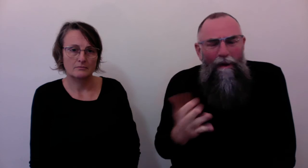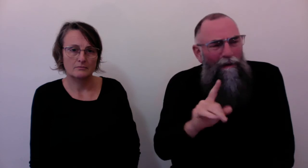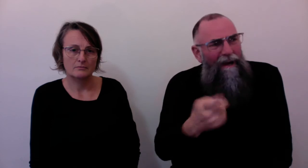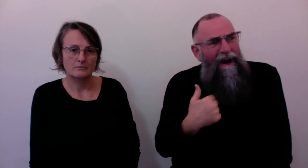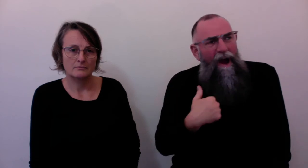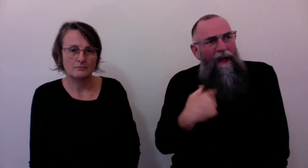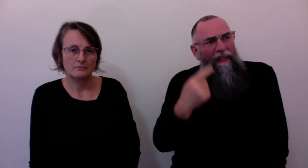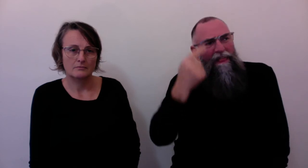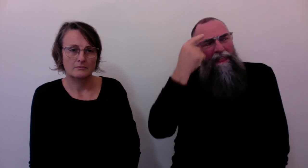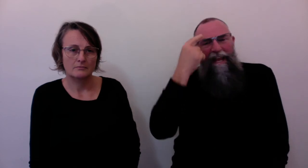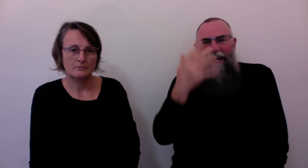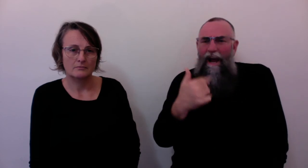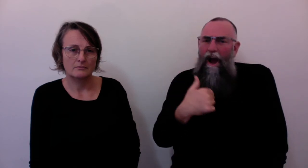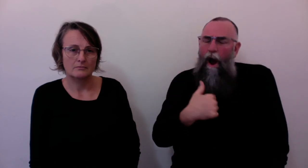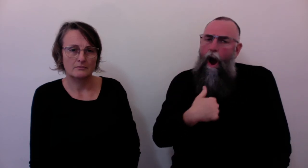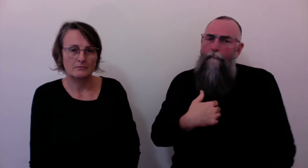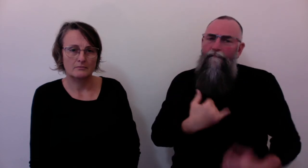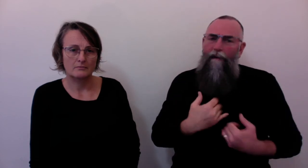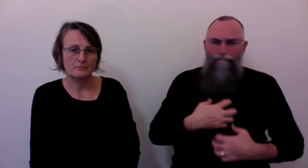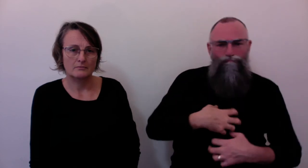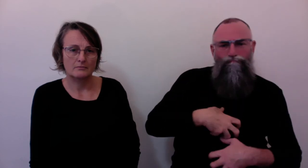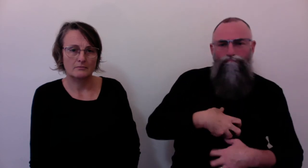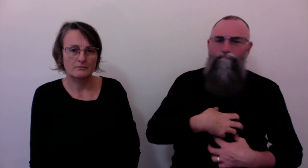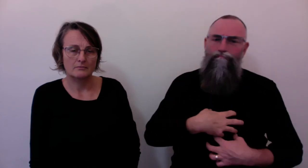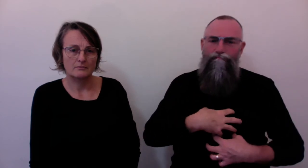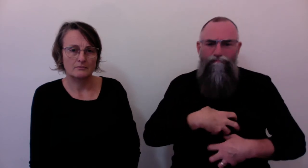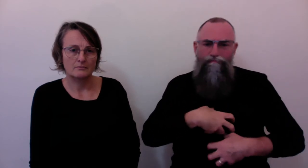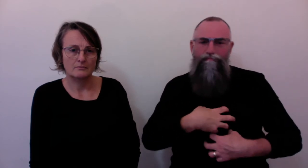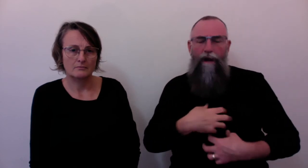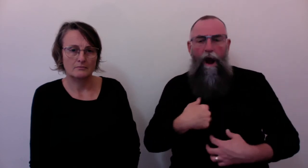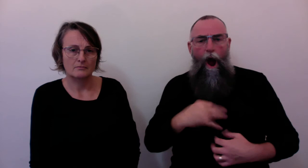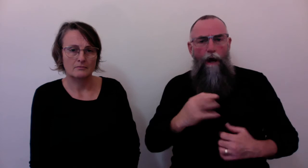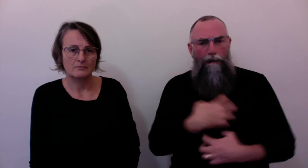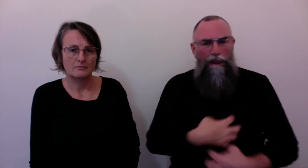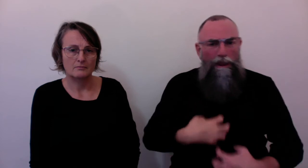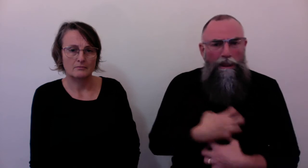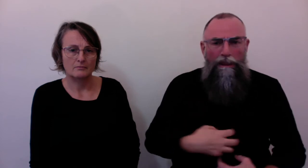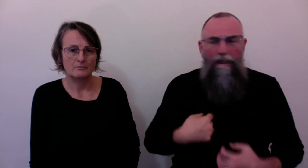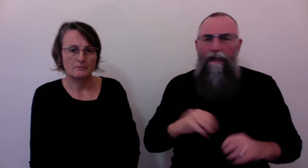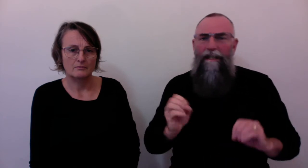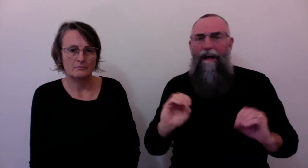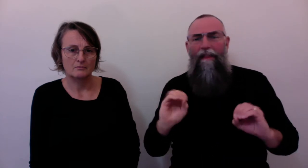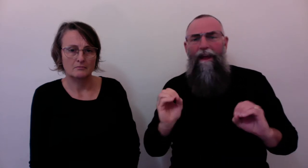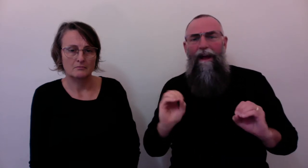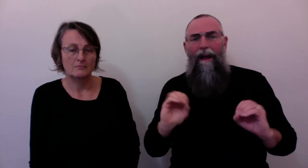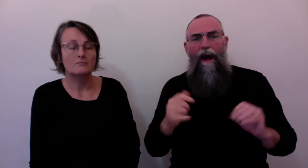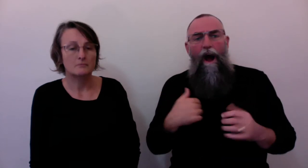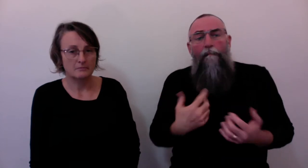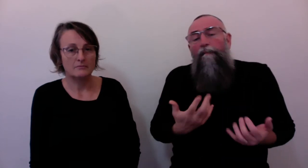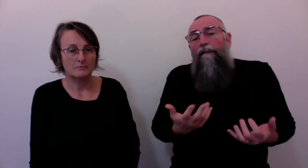I'm pretty adaptable. You know what I mean? I don't get frustrated or anything. I don't know. I'm pretty easy.